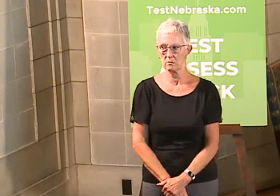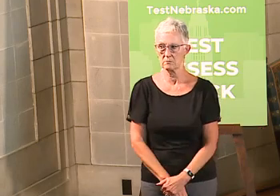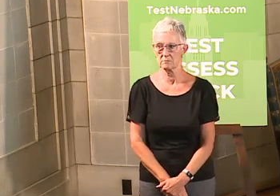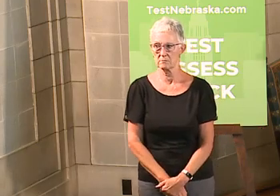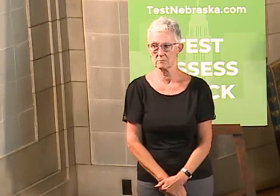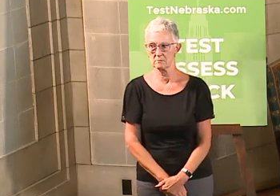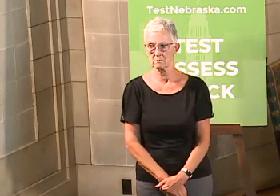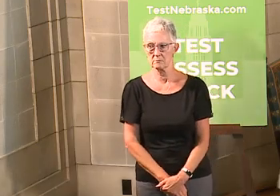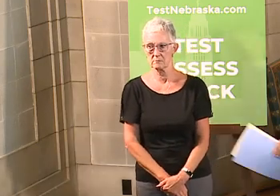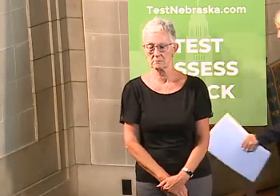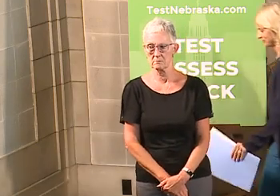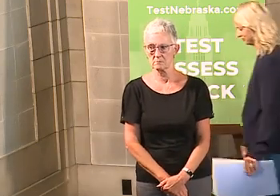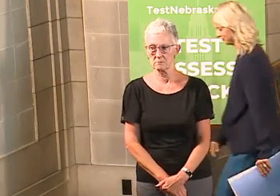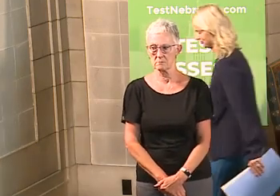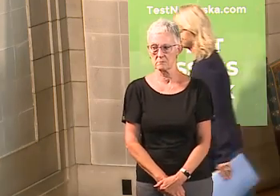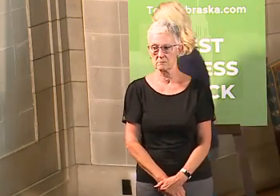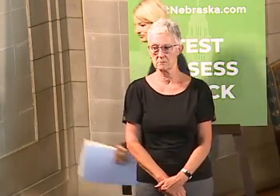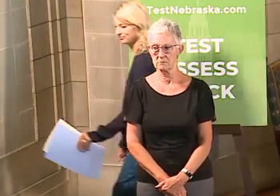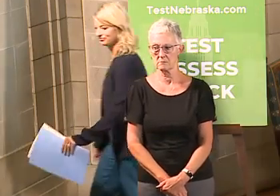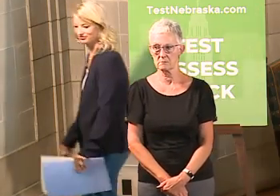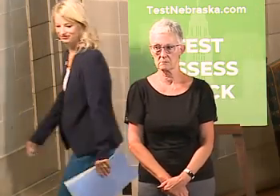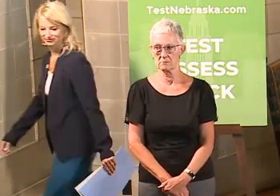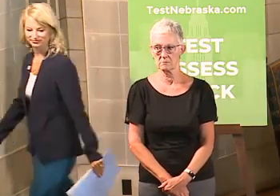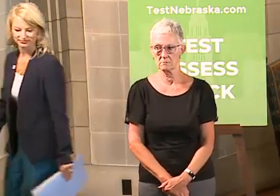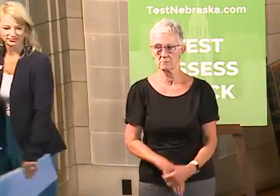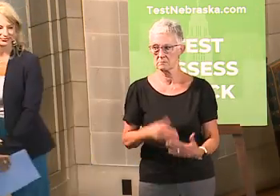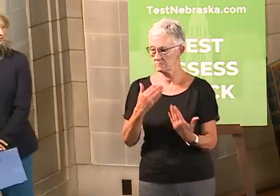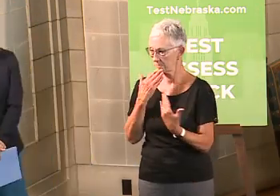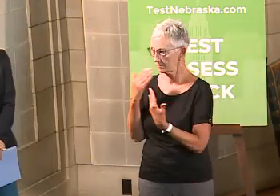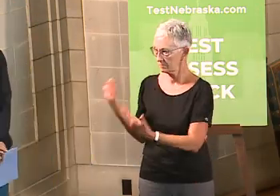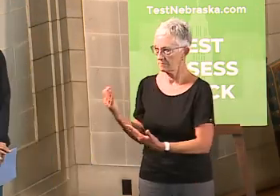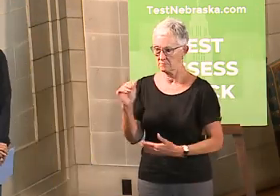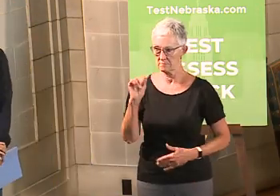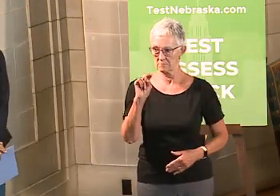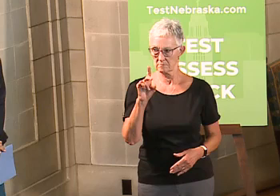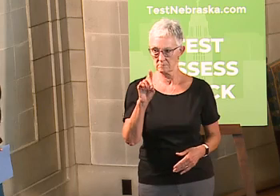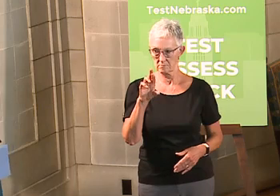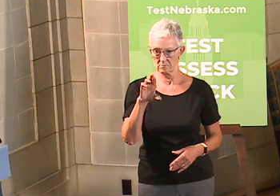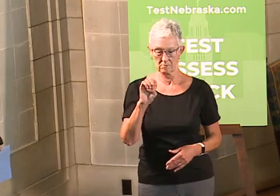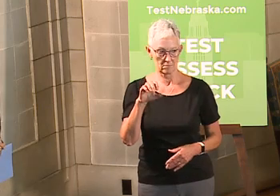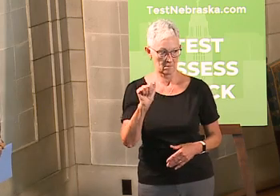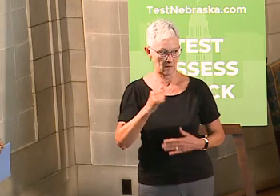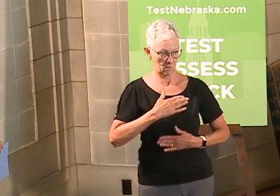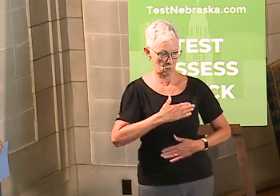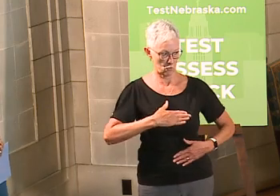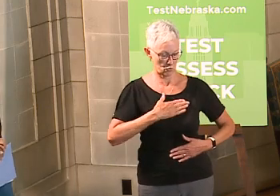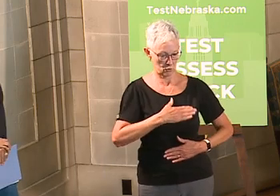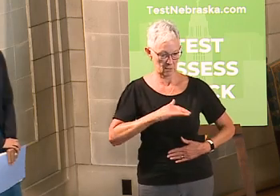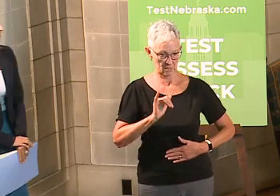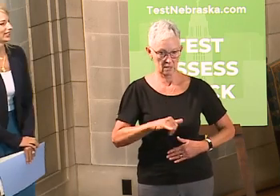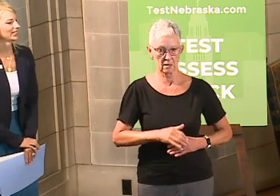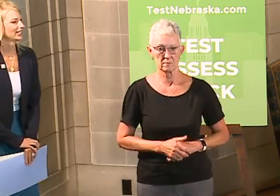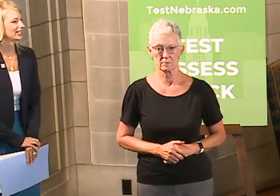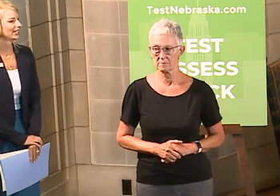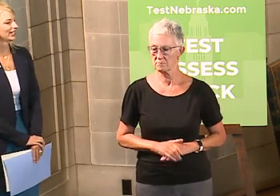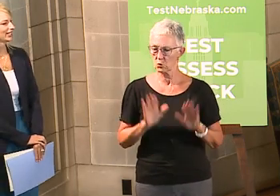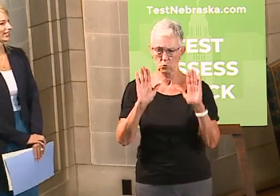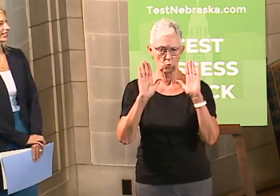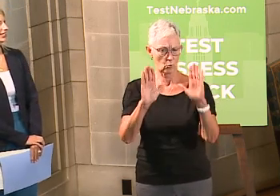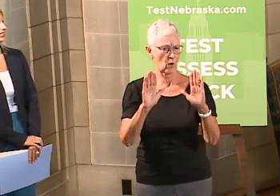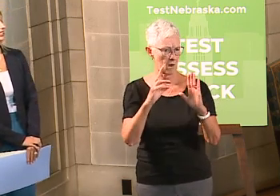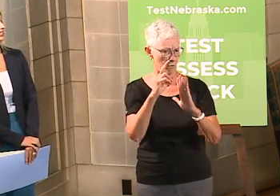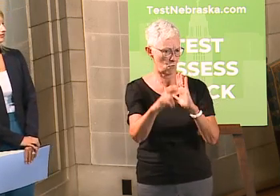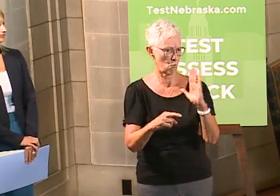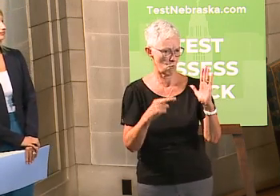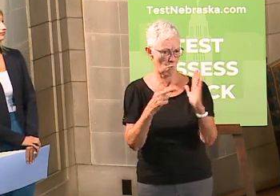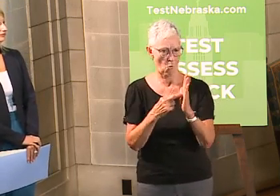Well, thank you very much, Andrea. We really appreciate it. Great role as being involved with the Elizabeth